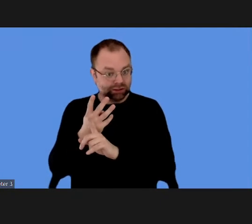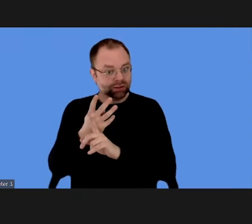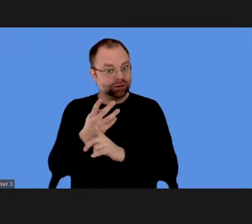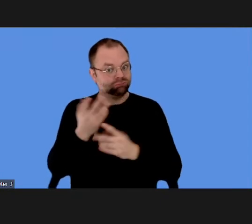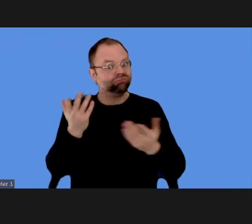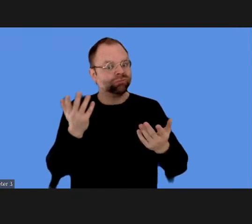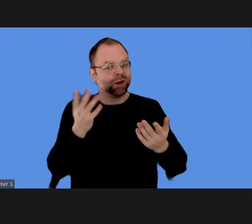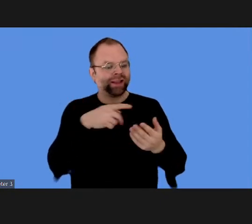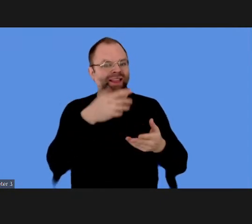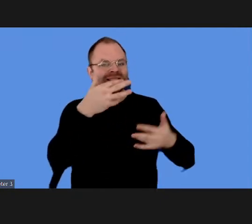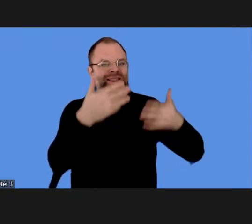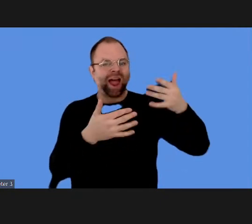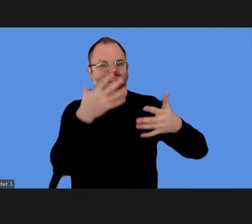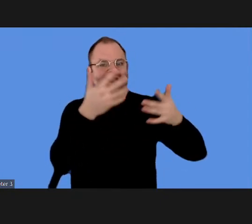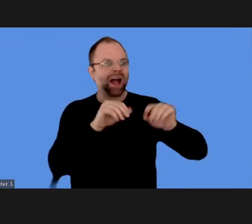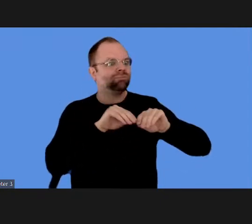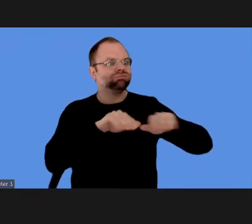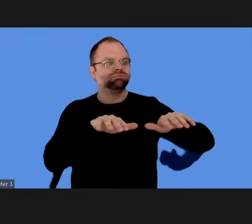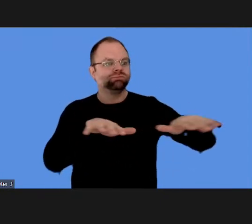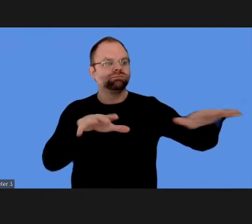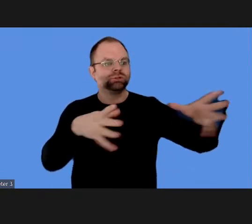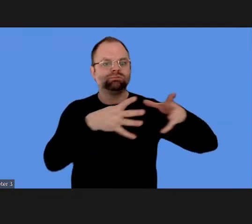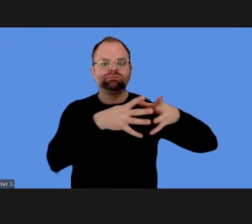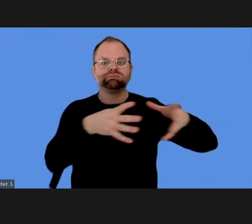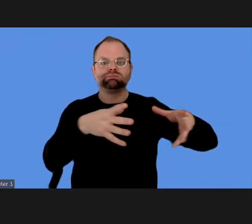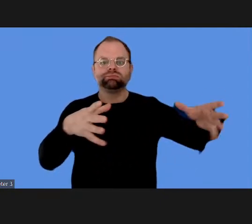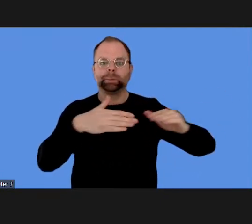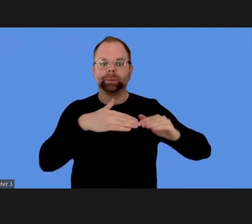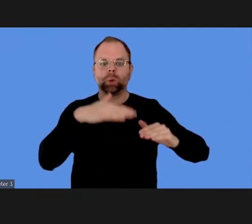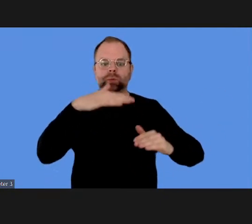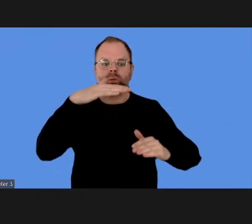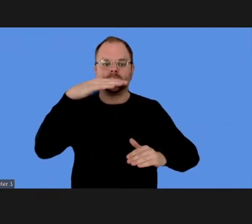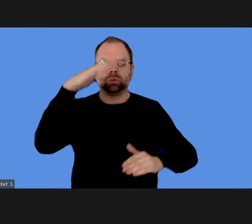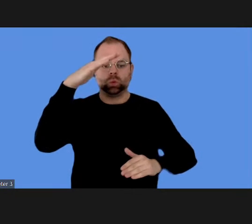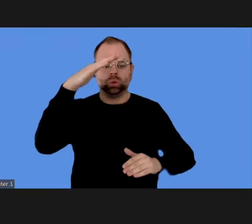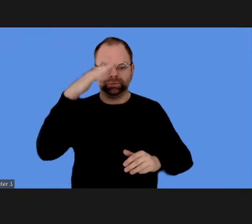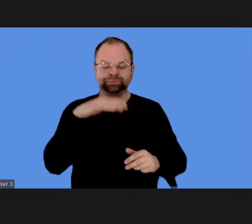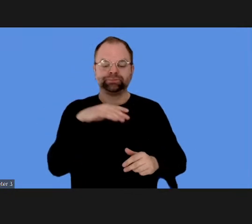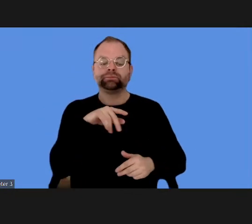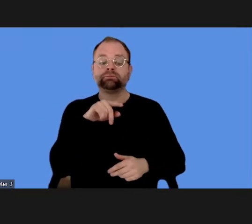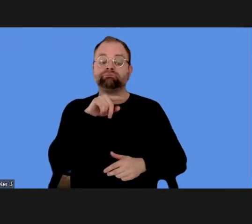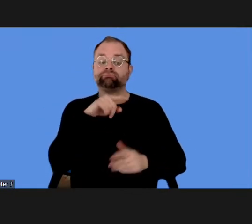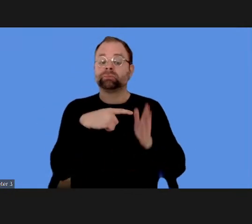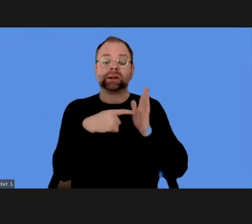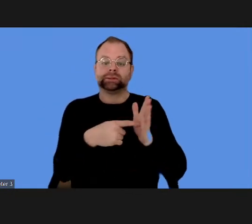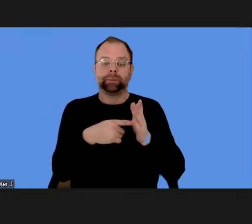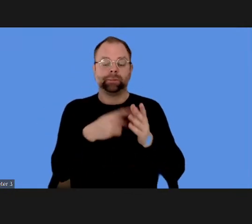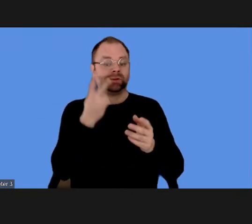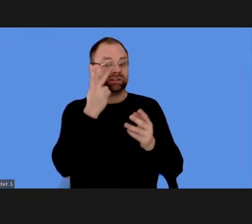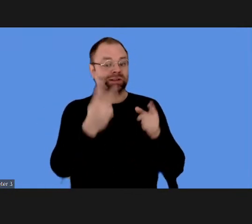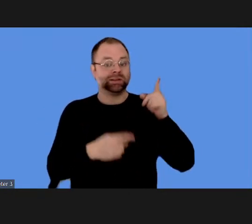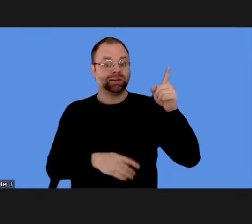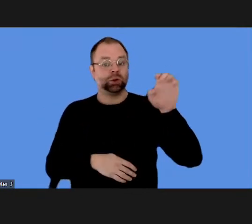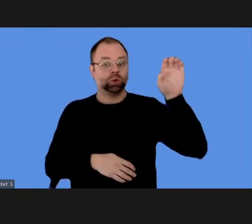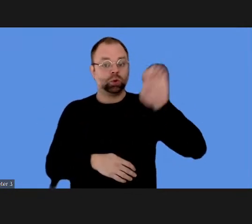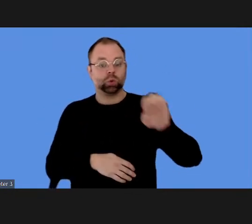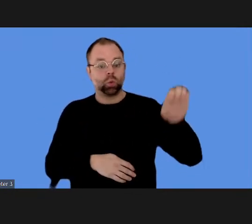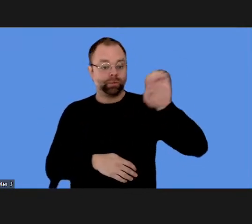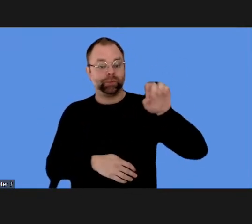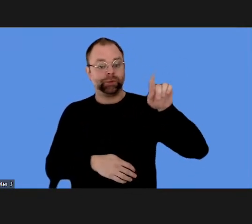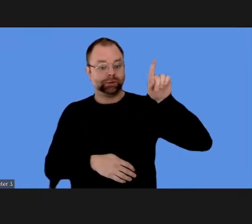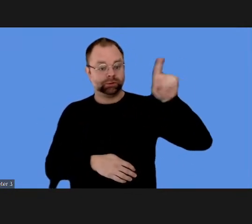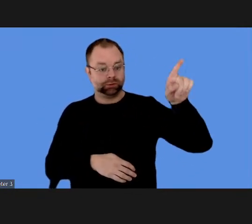184 billion euros in 2019 by the European Data Portal, and is projected to